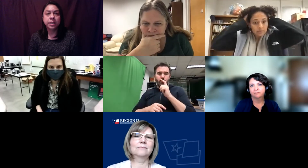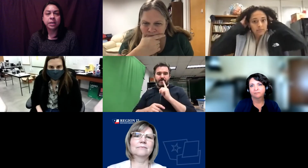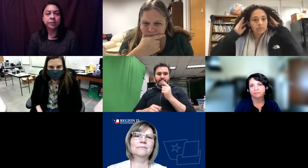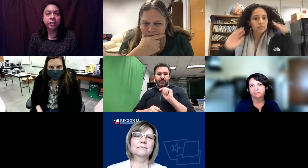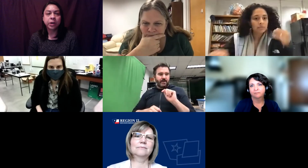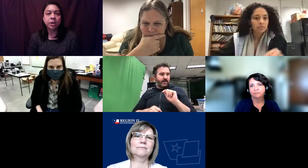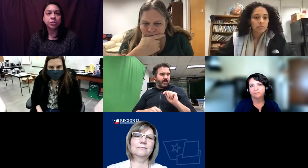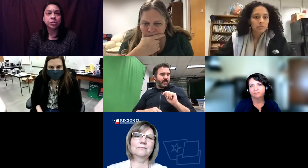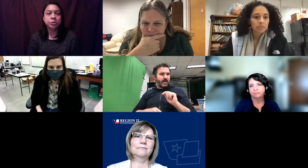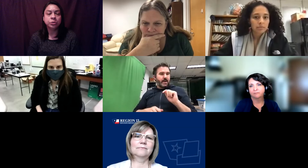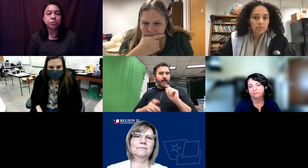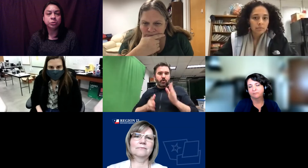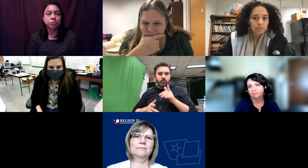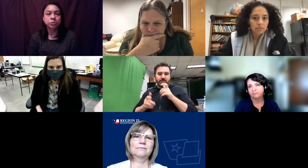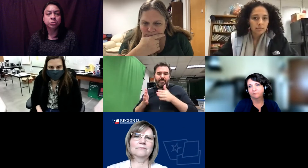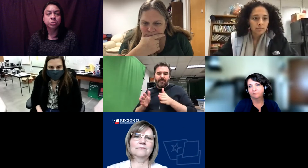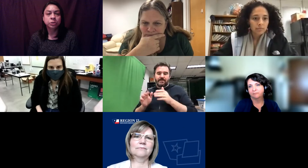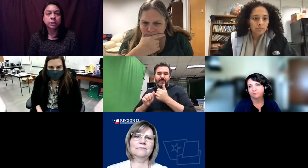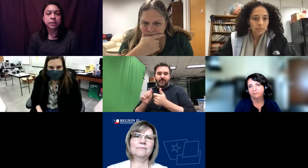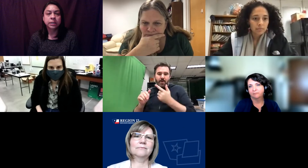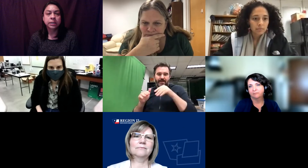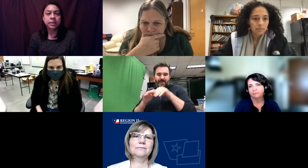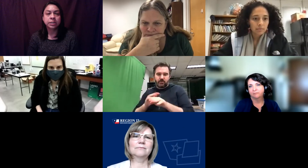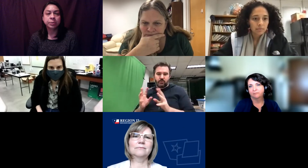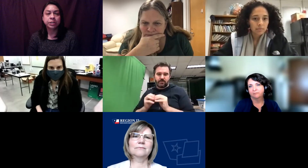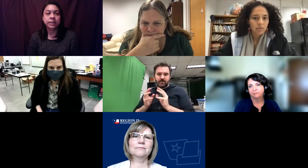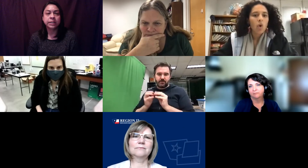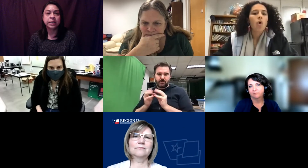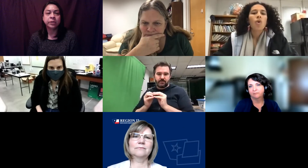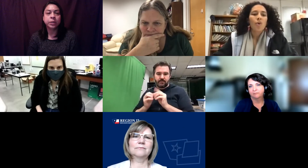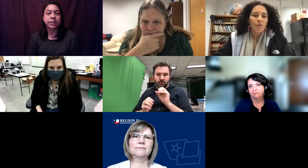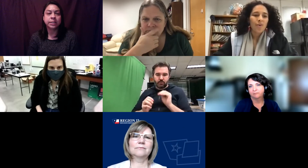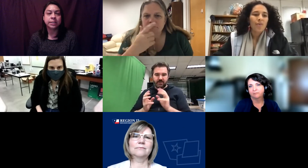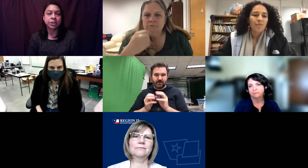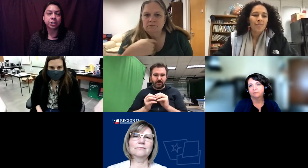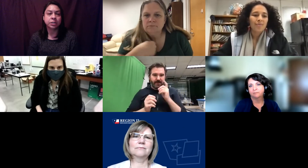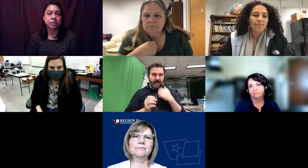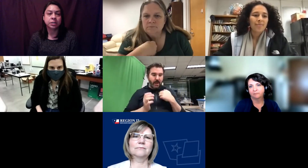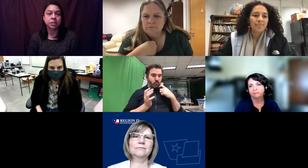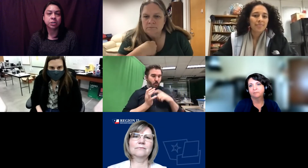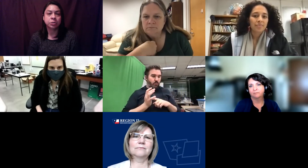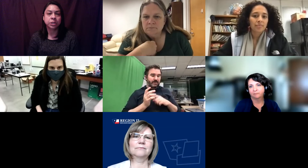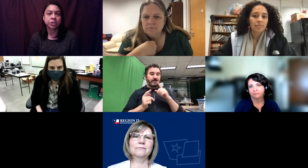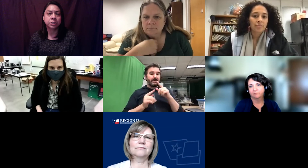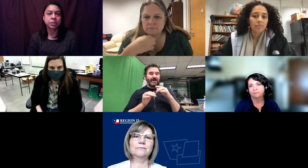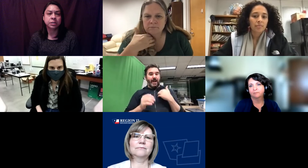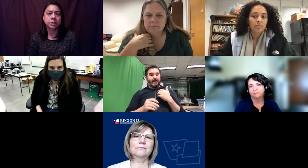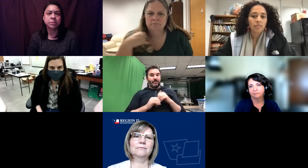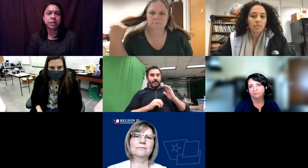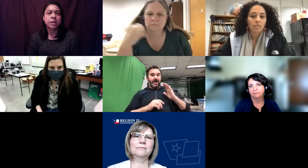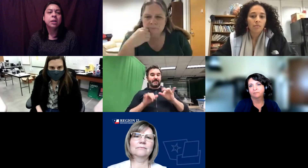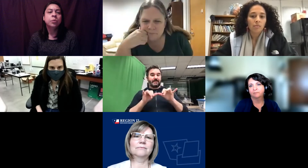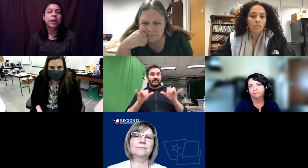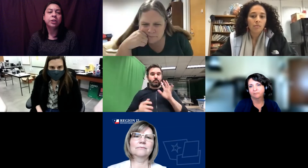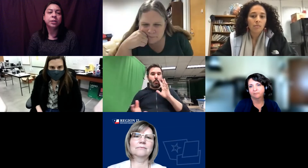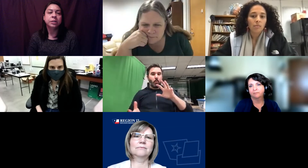We may need to figure out who is the person that lets everyone into the session, into the Zoom session. That's